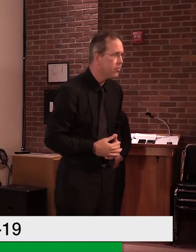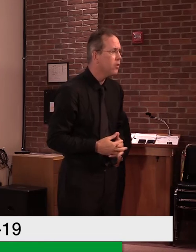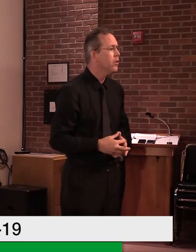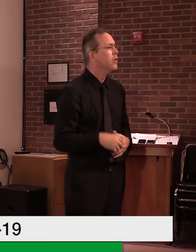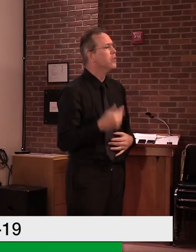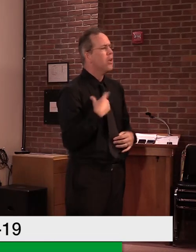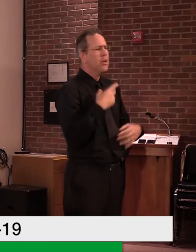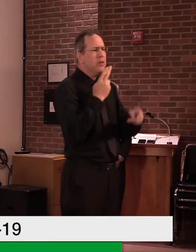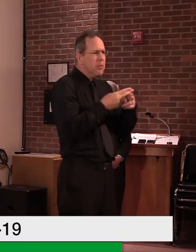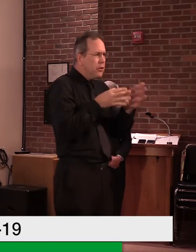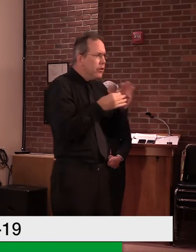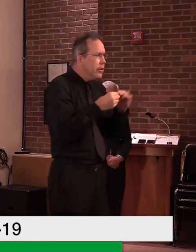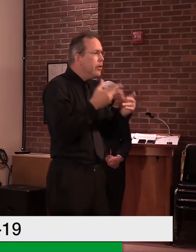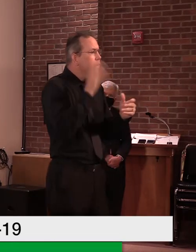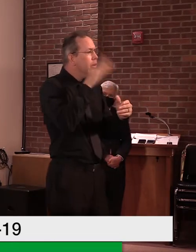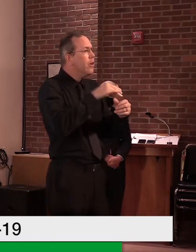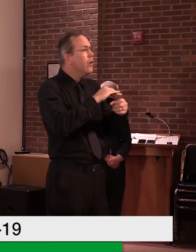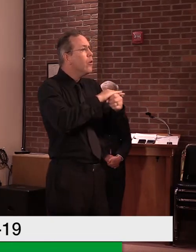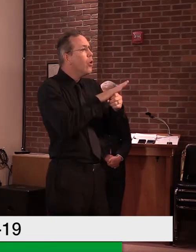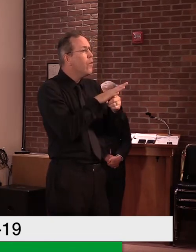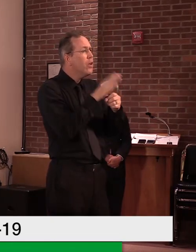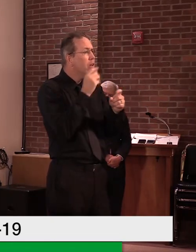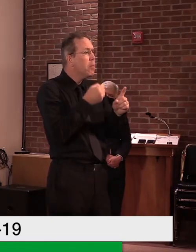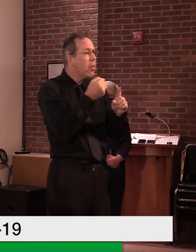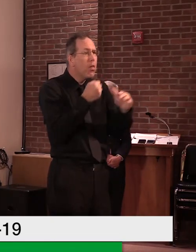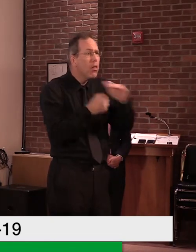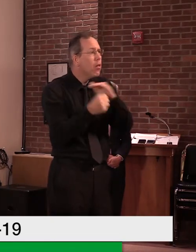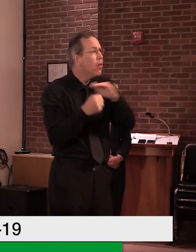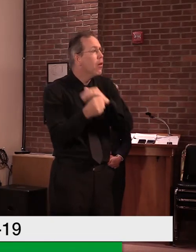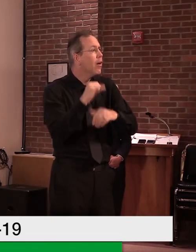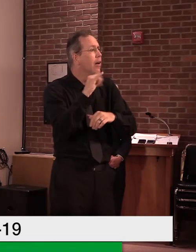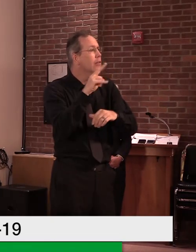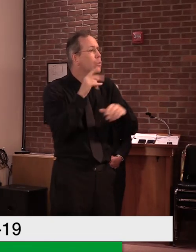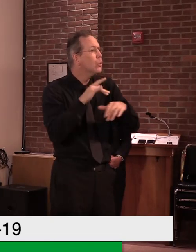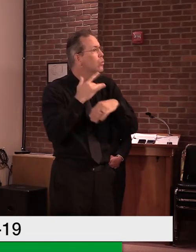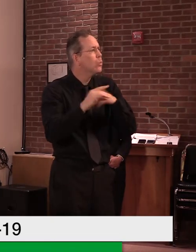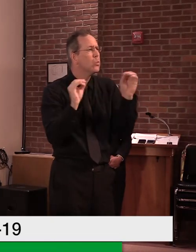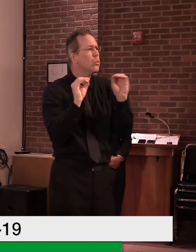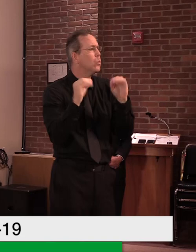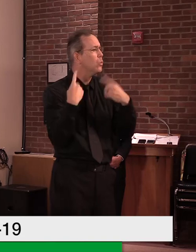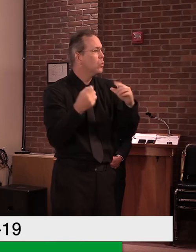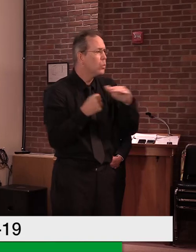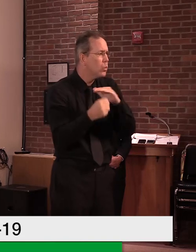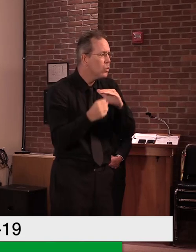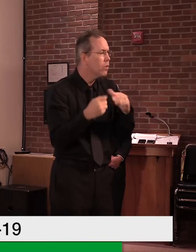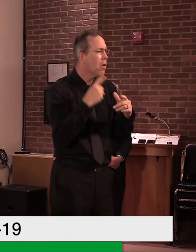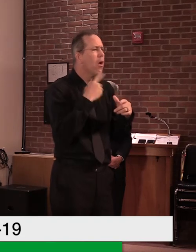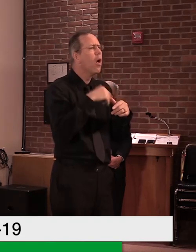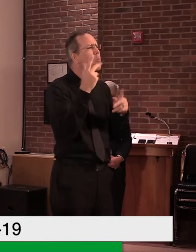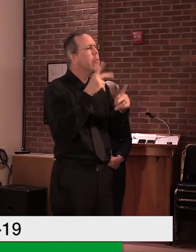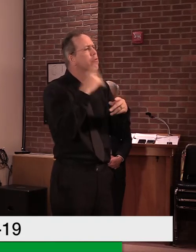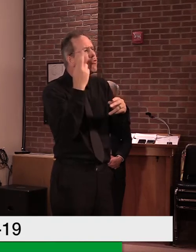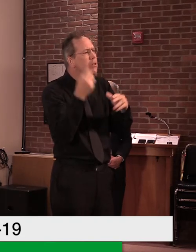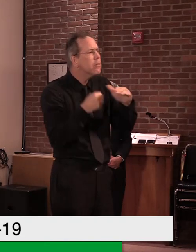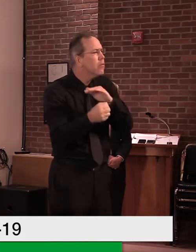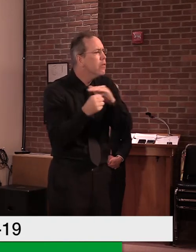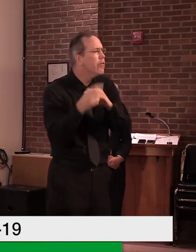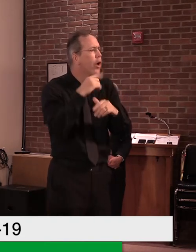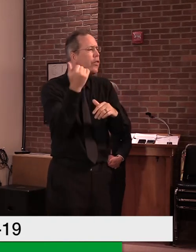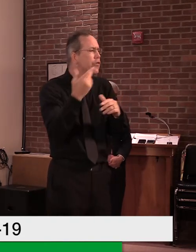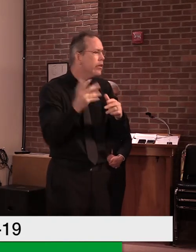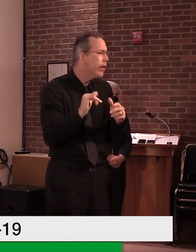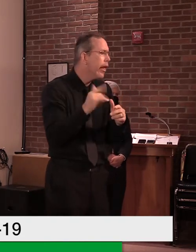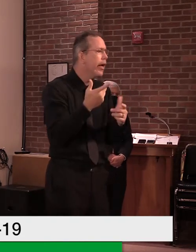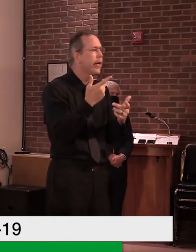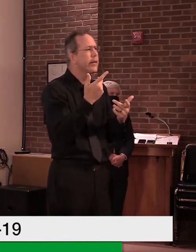for COVID-related illness. It's unrelated to COVID and back to a more normal status prior to the pandemic for many of